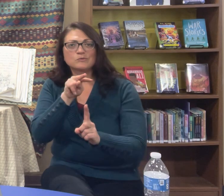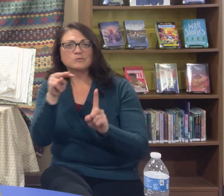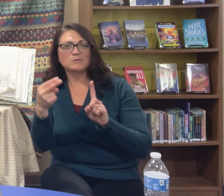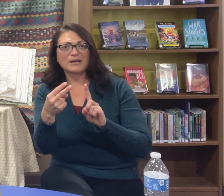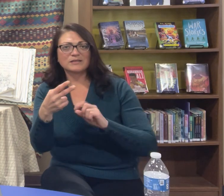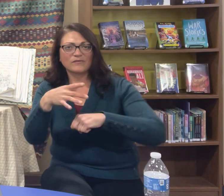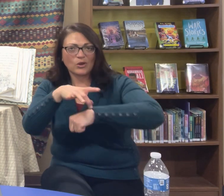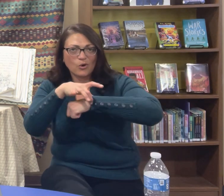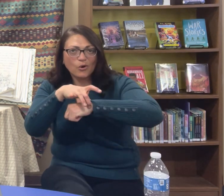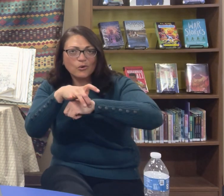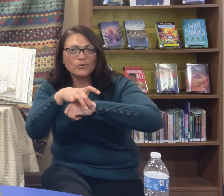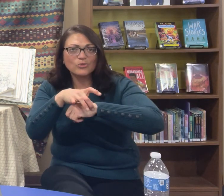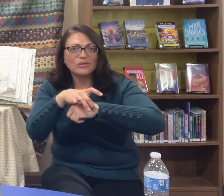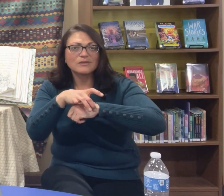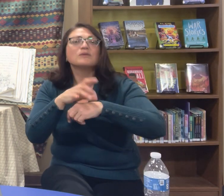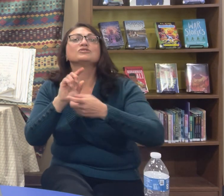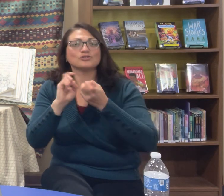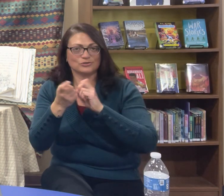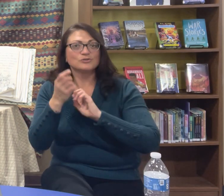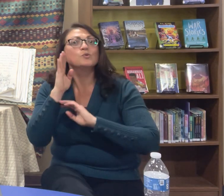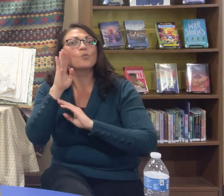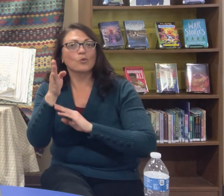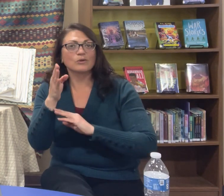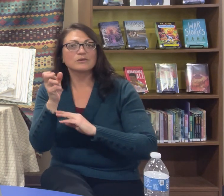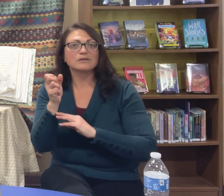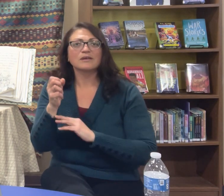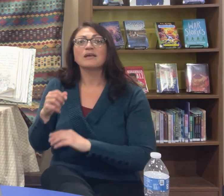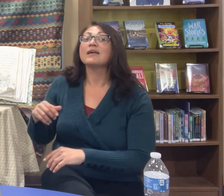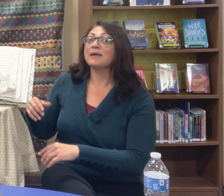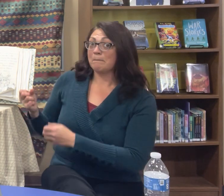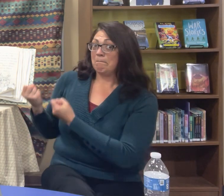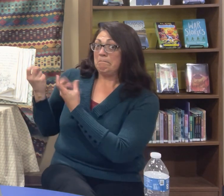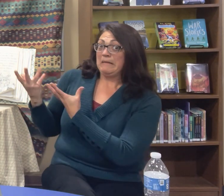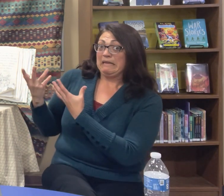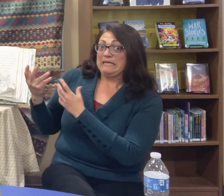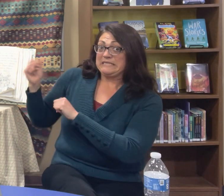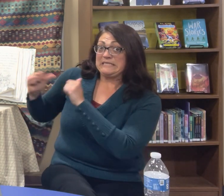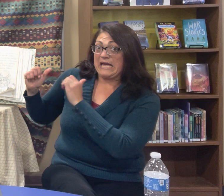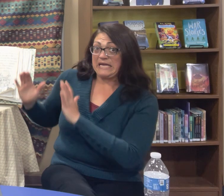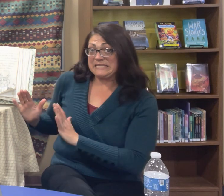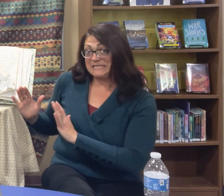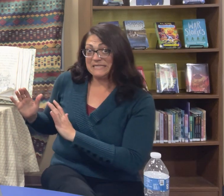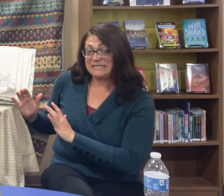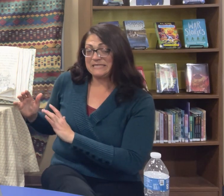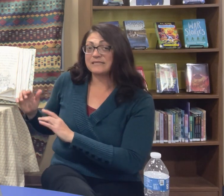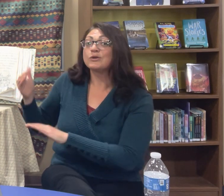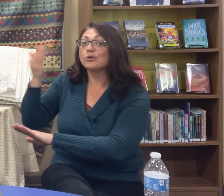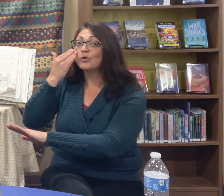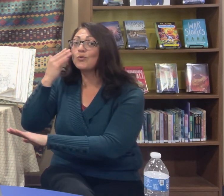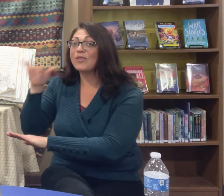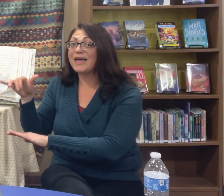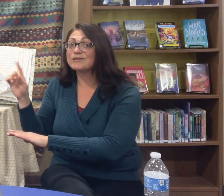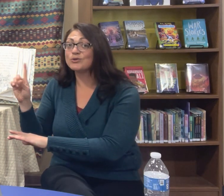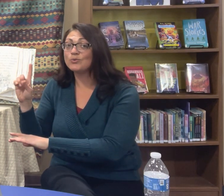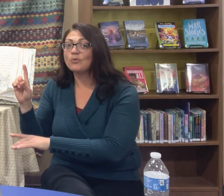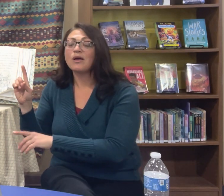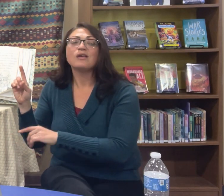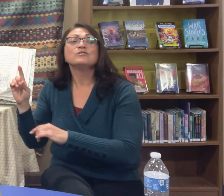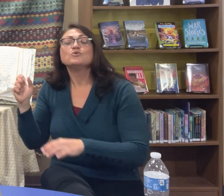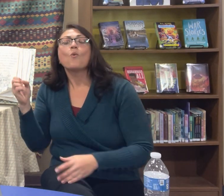And so did many geologists, scientists, and scholars. Because where did they go when they had questions? To